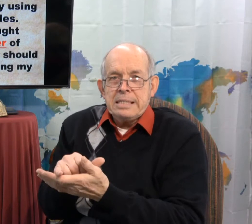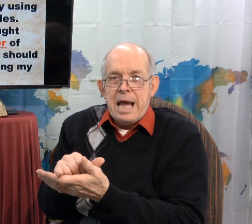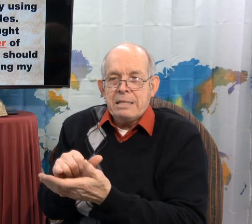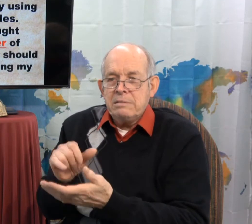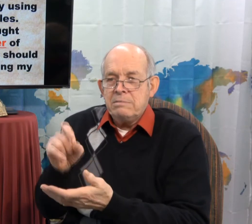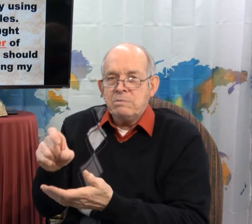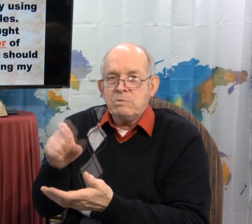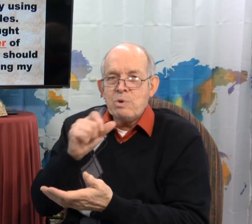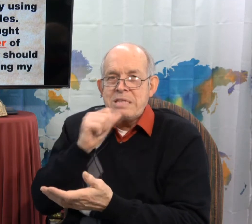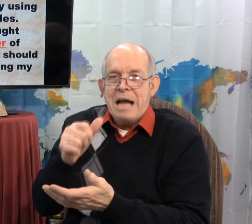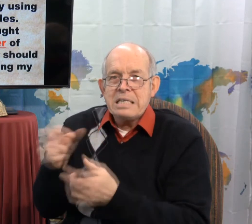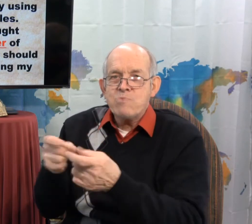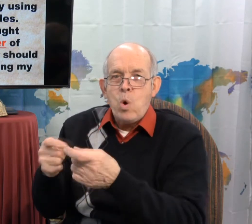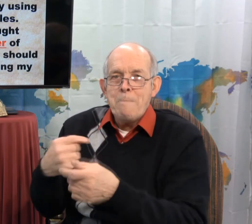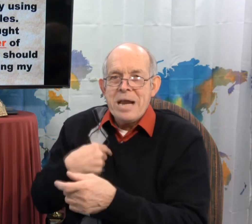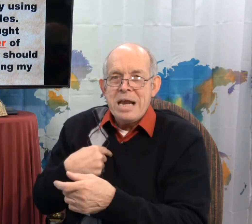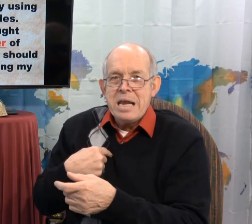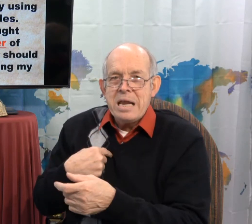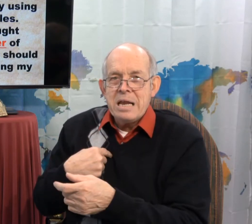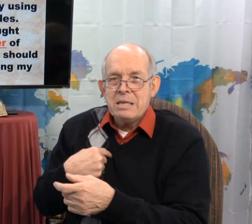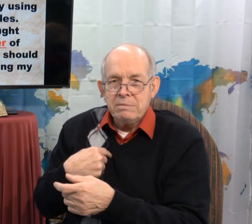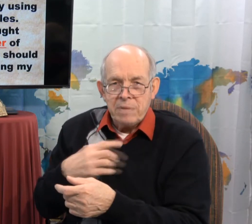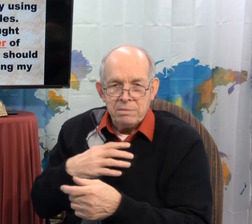that should not grow me.